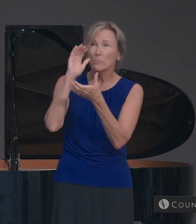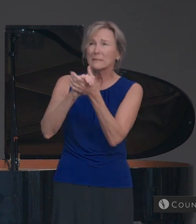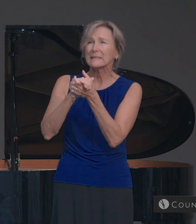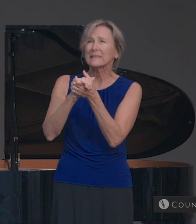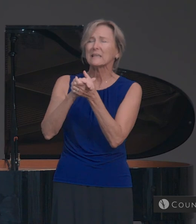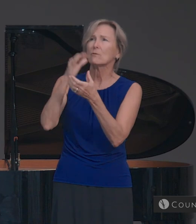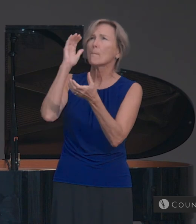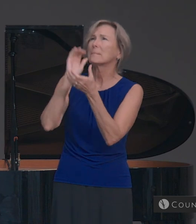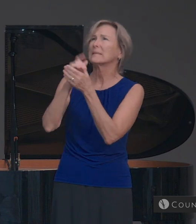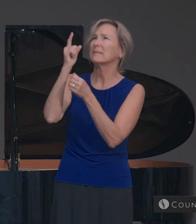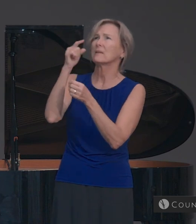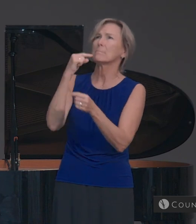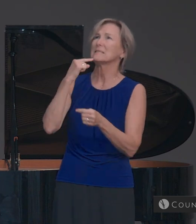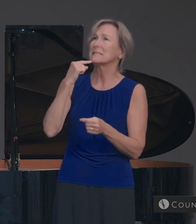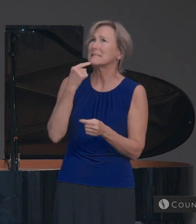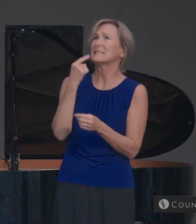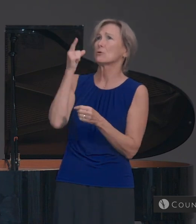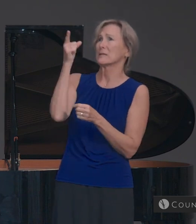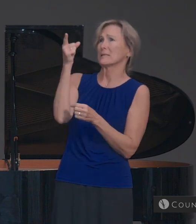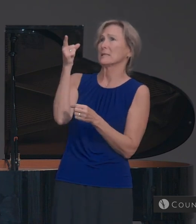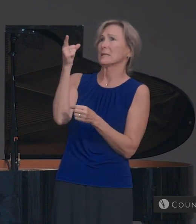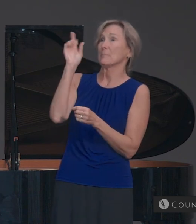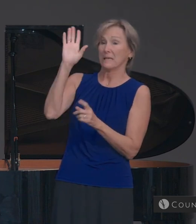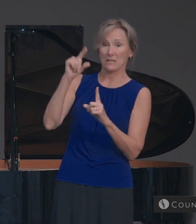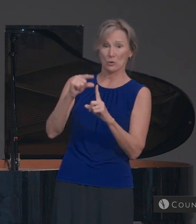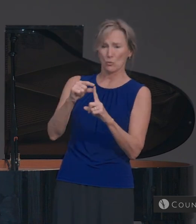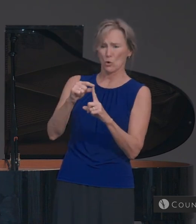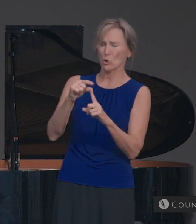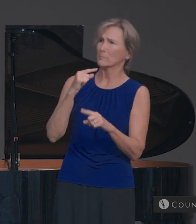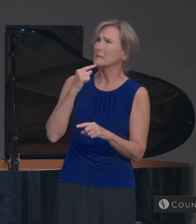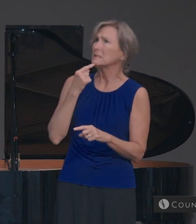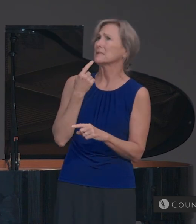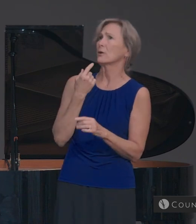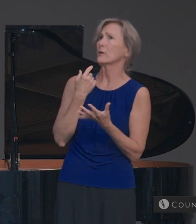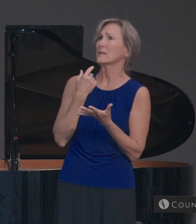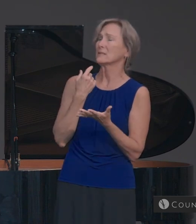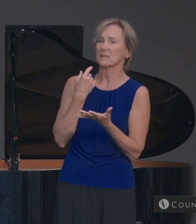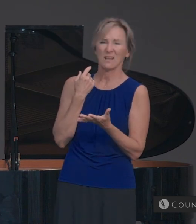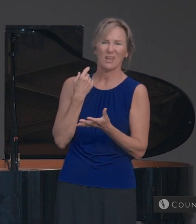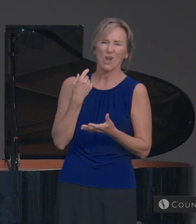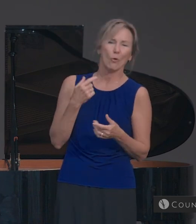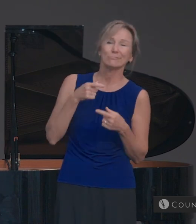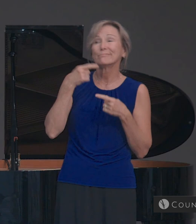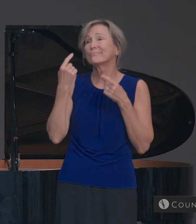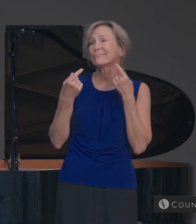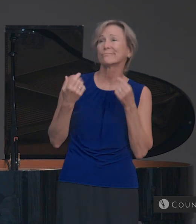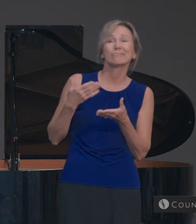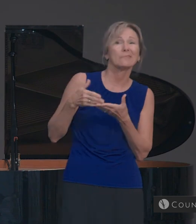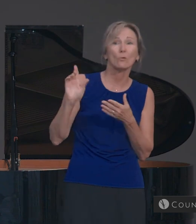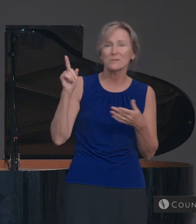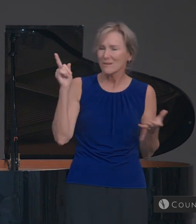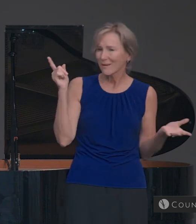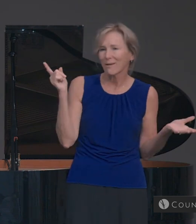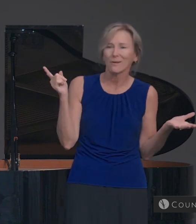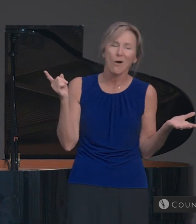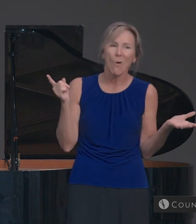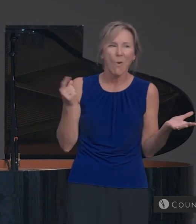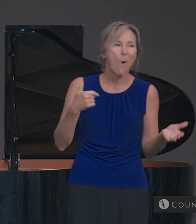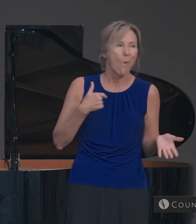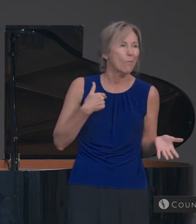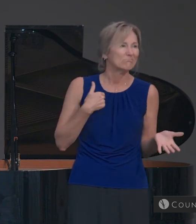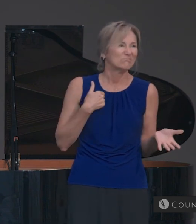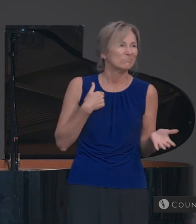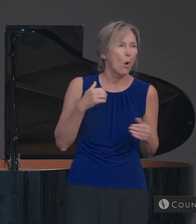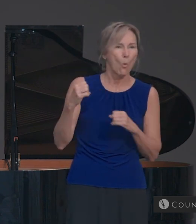him seriously. Take his word for what it says. Do not neglect. Do not reject. Do not think somehow it won't affect